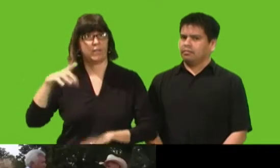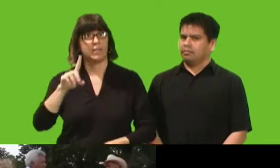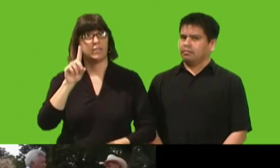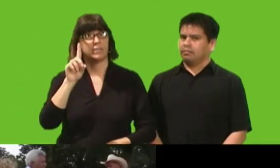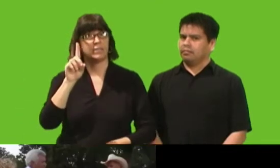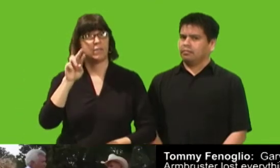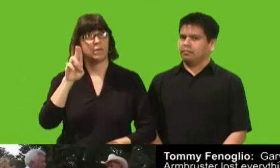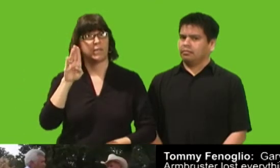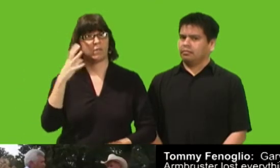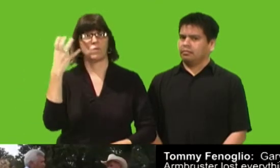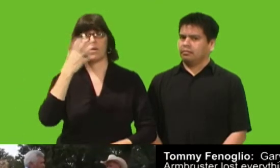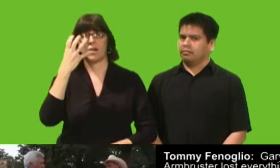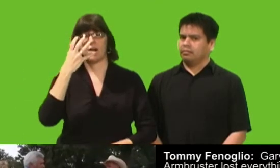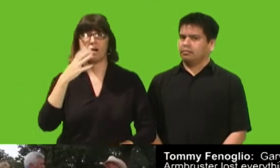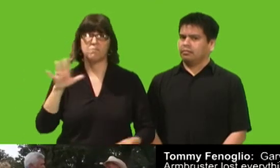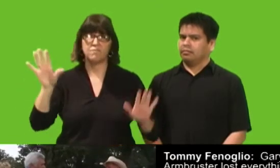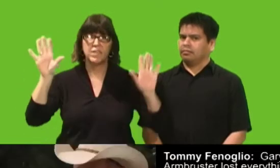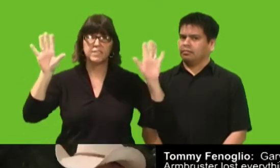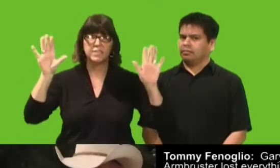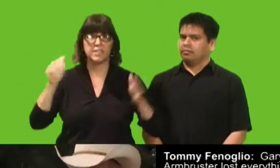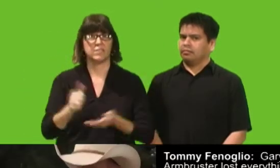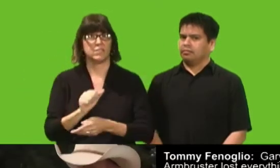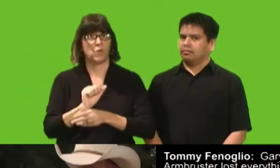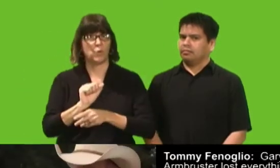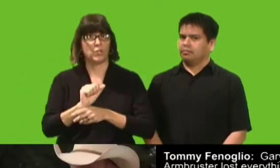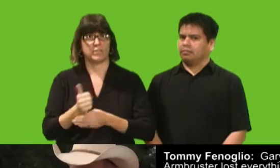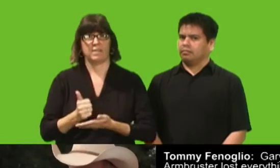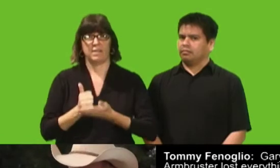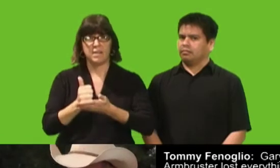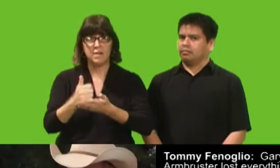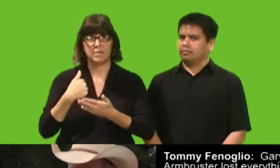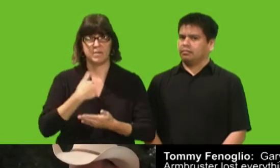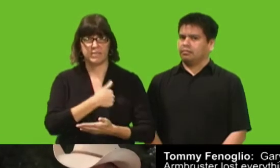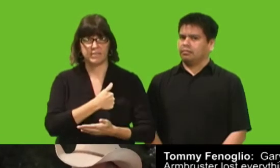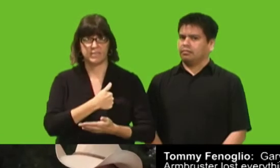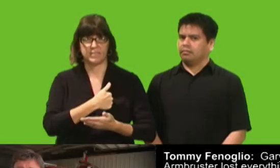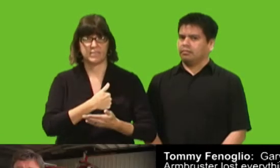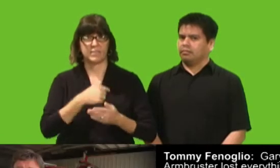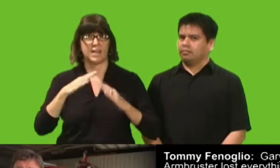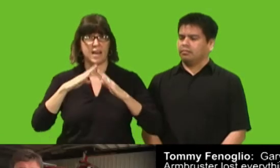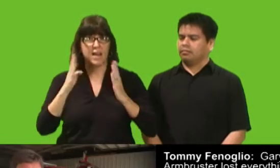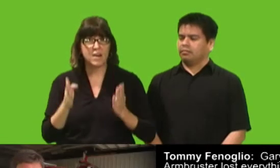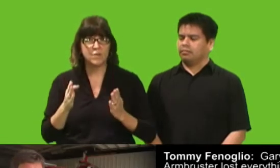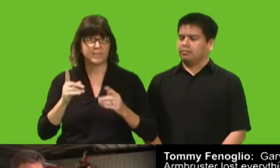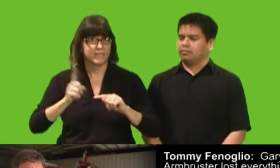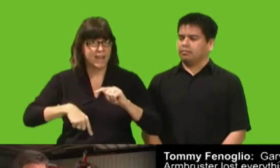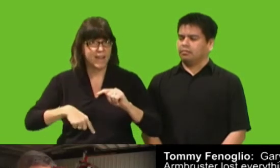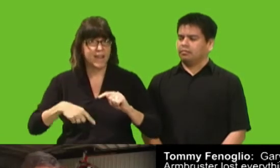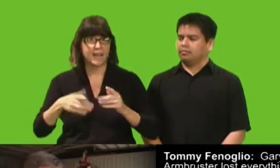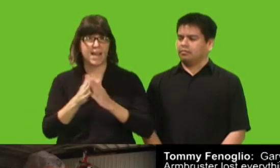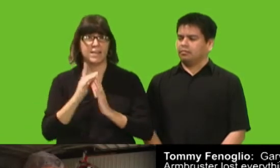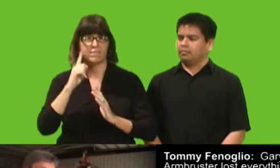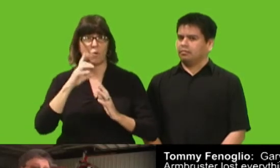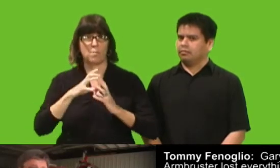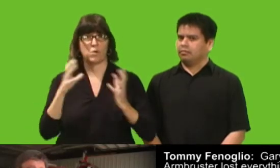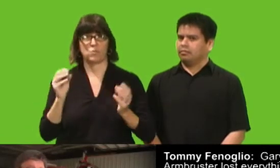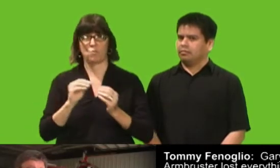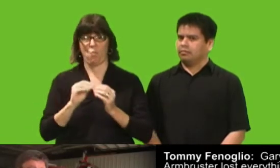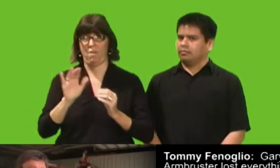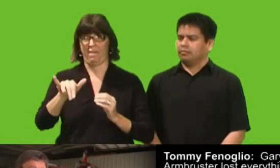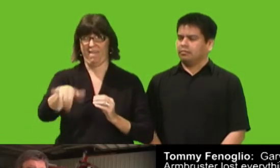that. Gary Armbruster lost everything he had in this fire. He had his house. He even had a safe in the